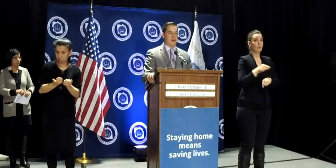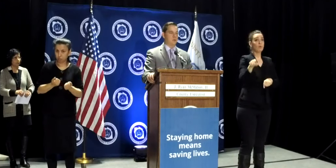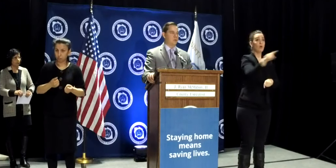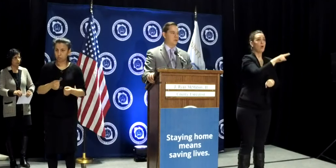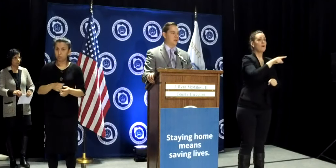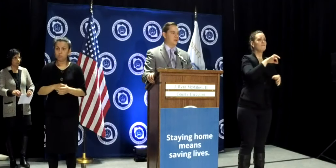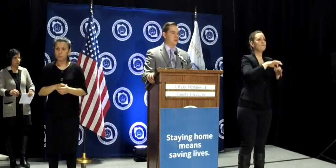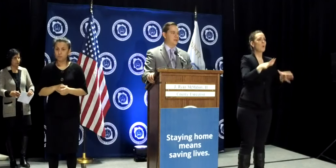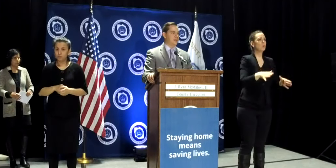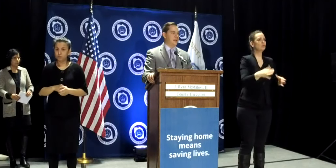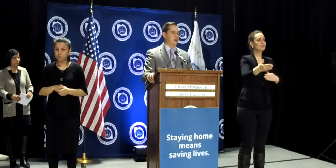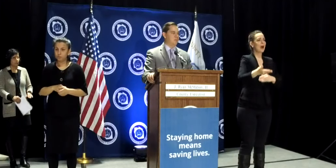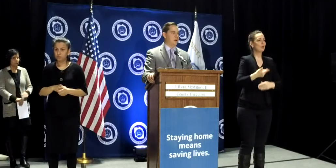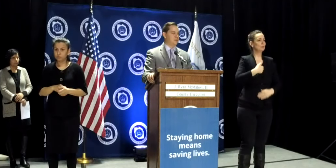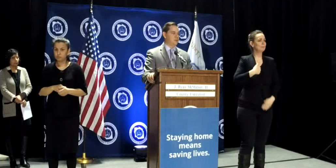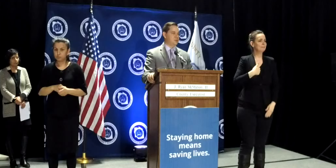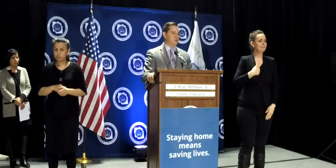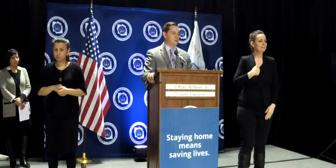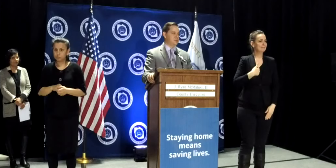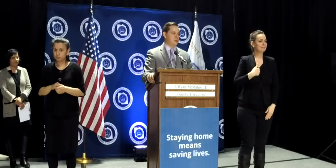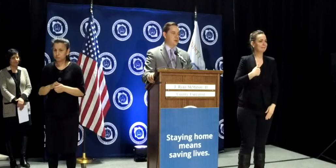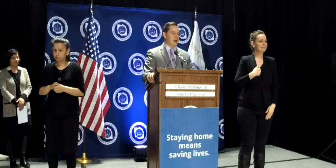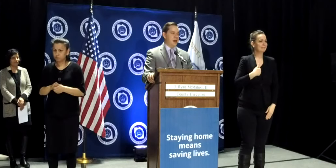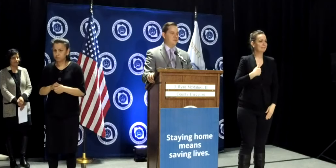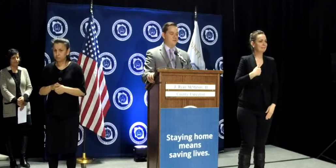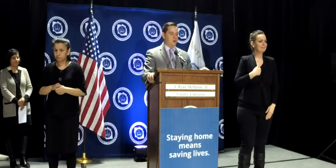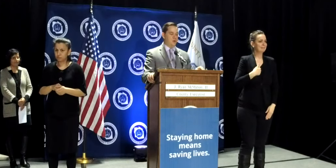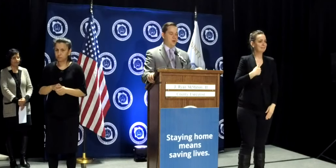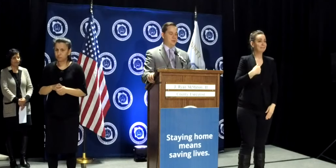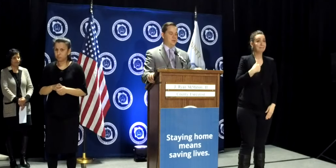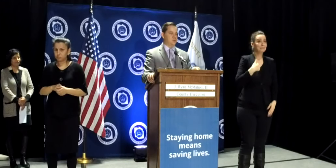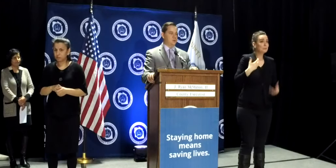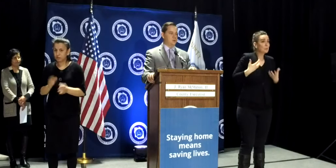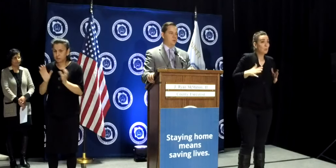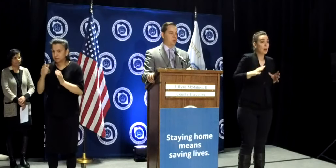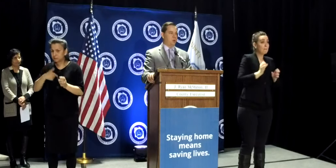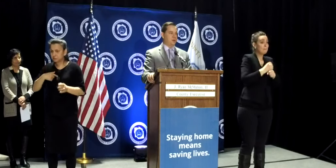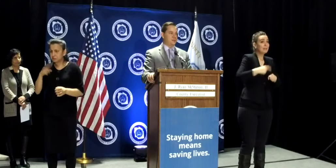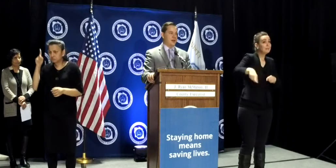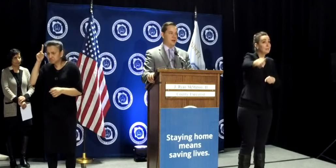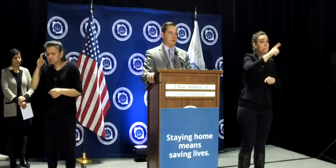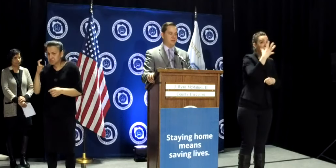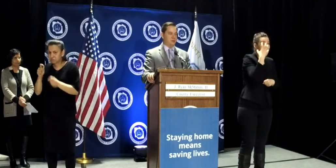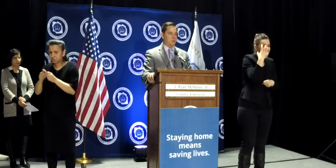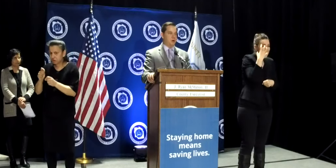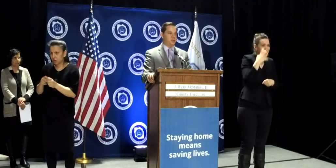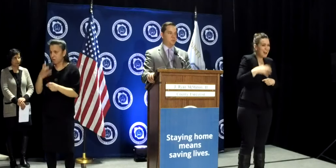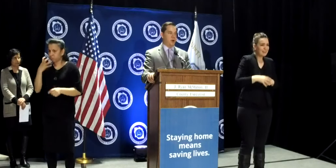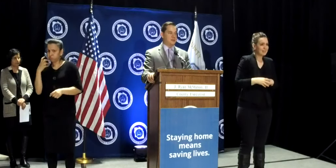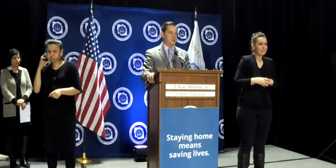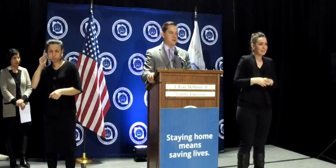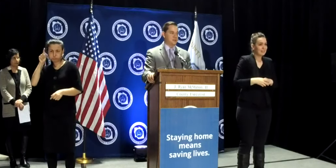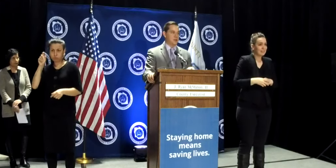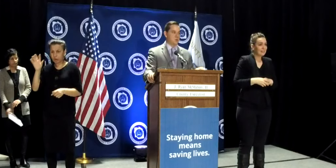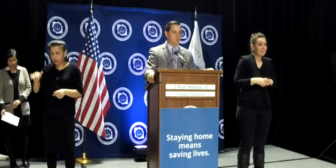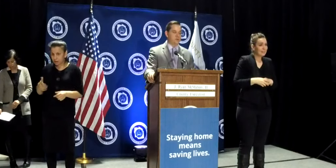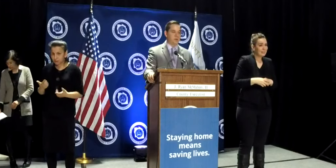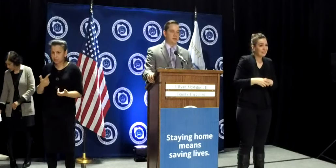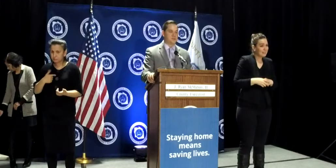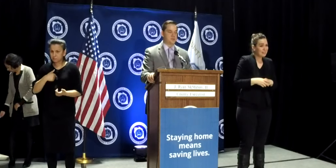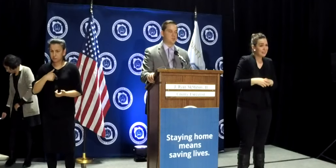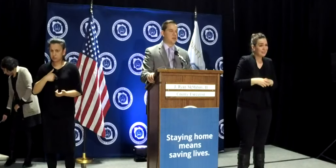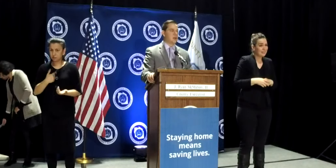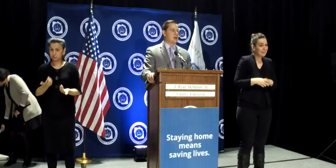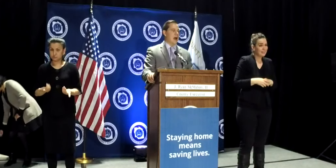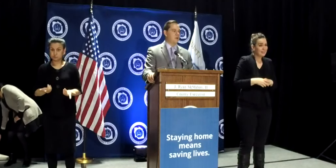you is not really in the DNA of politicians. I've known at this point in time, at every part of this process, when we've